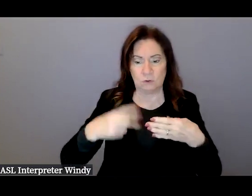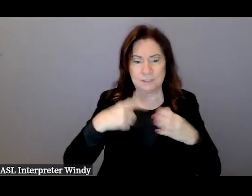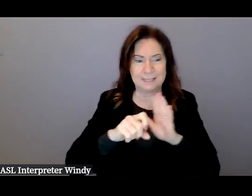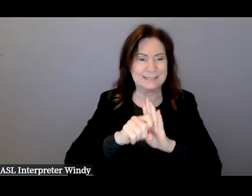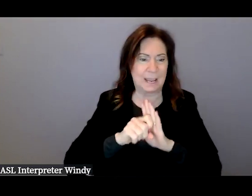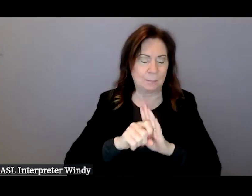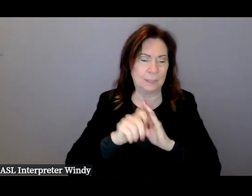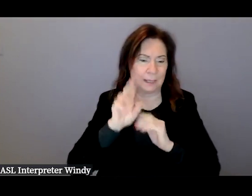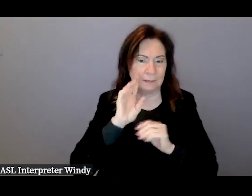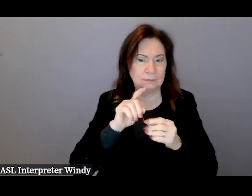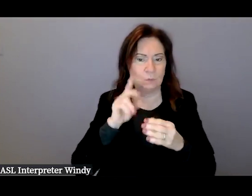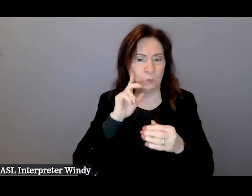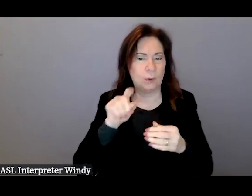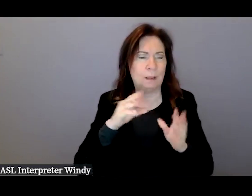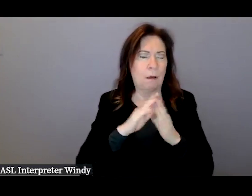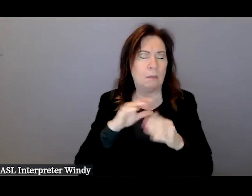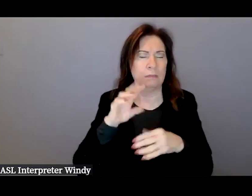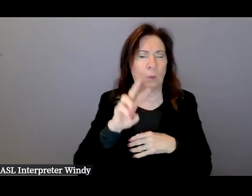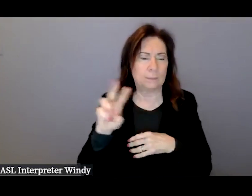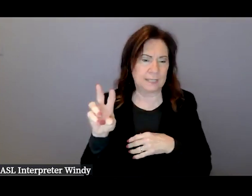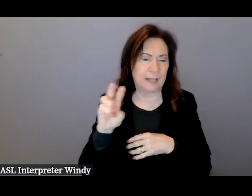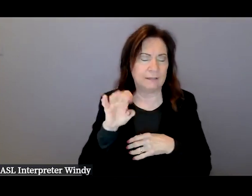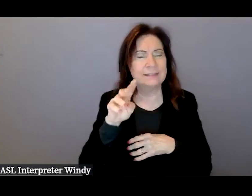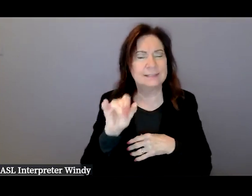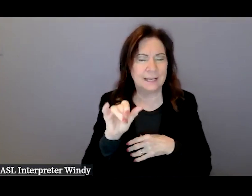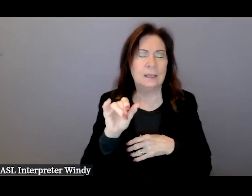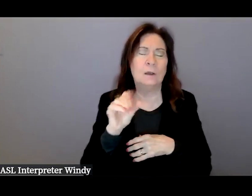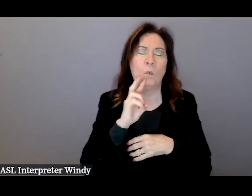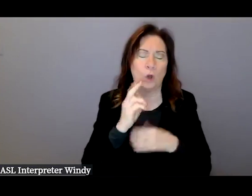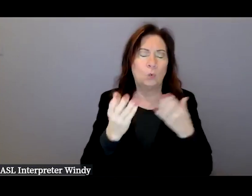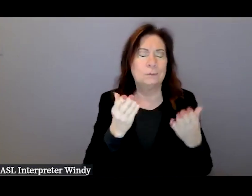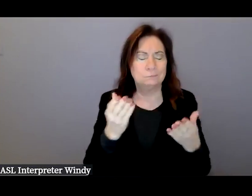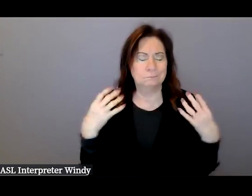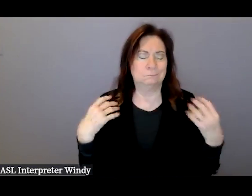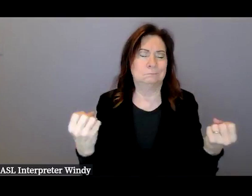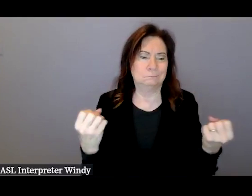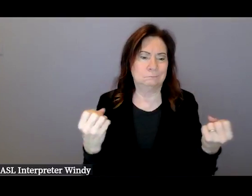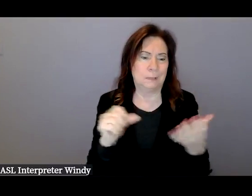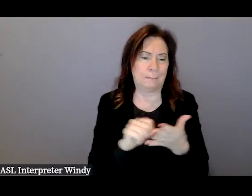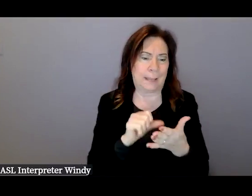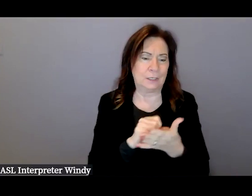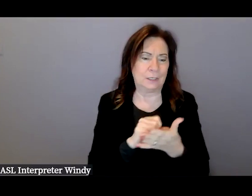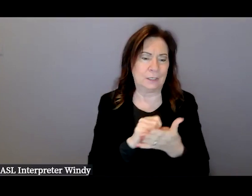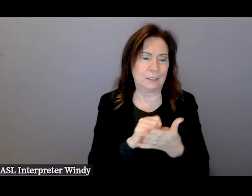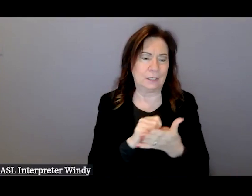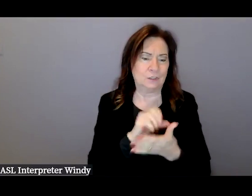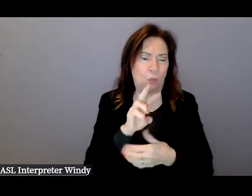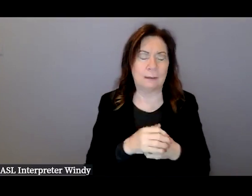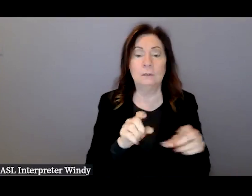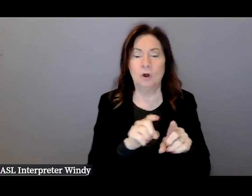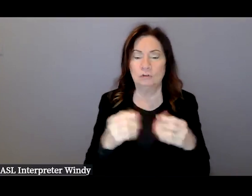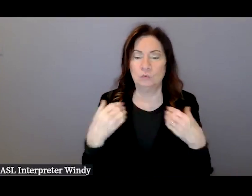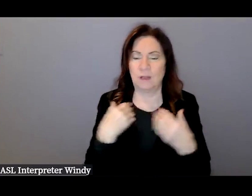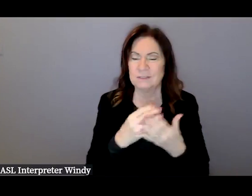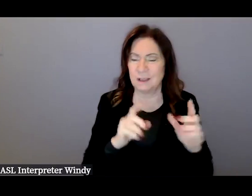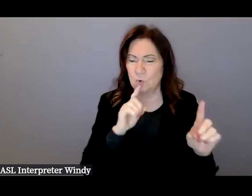made available on the city's water services recovery page. And we do have some results to report